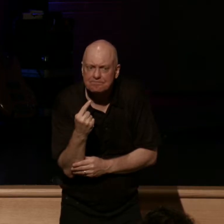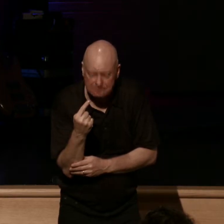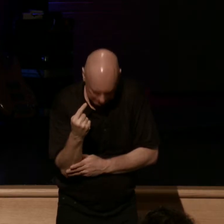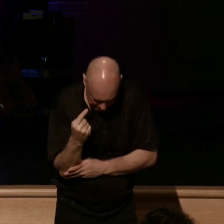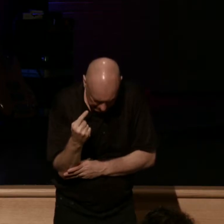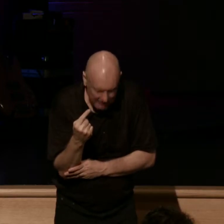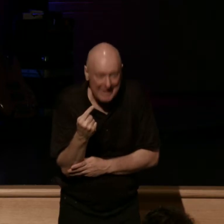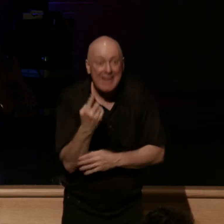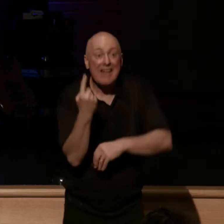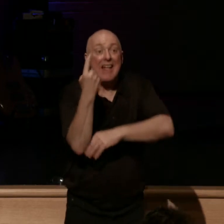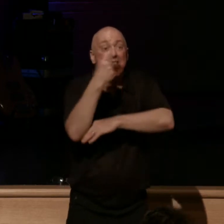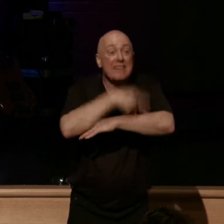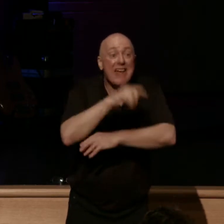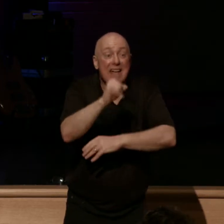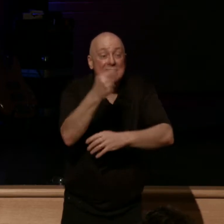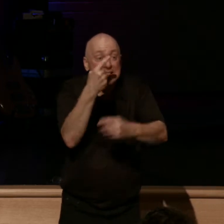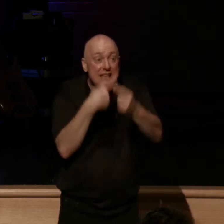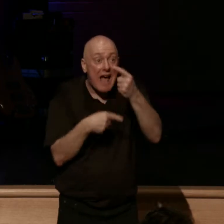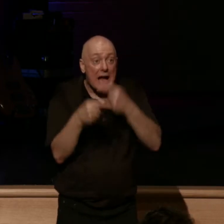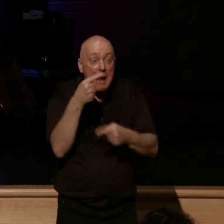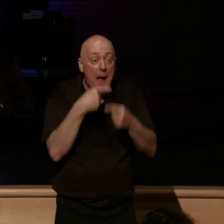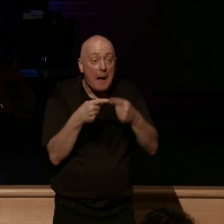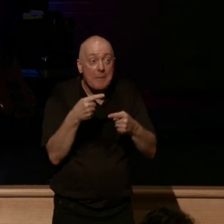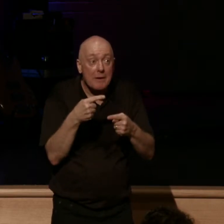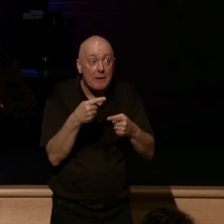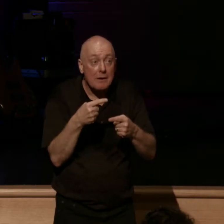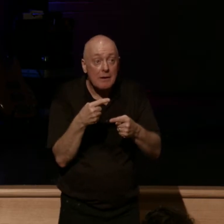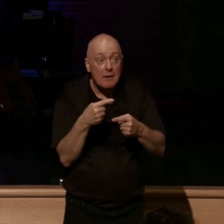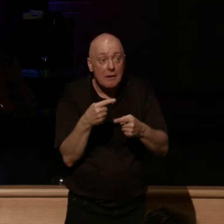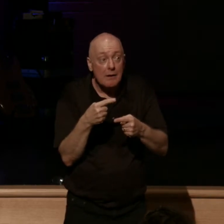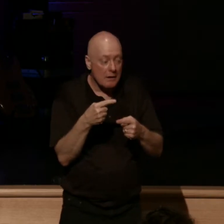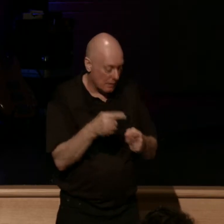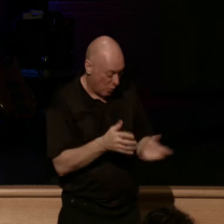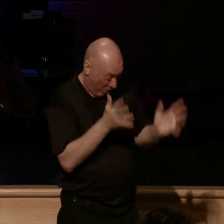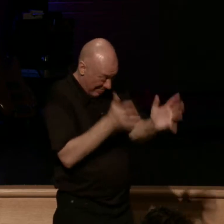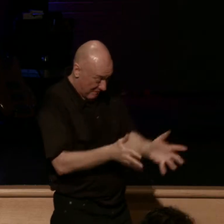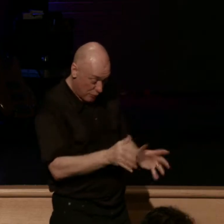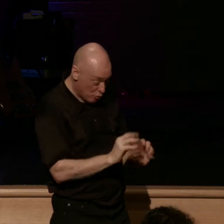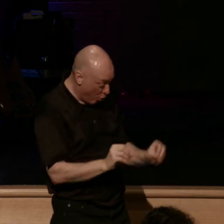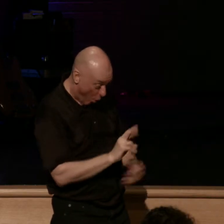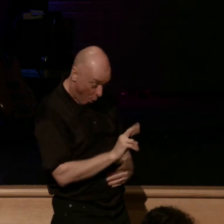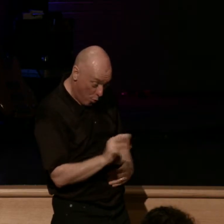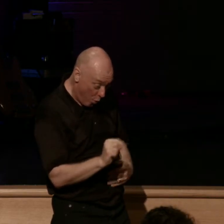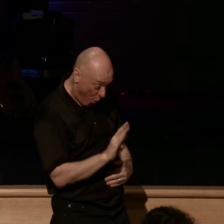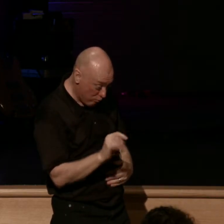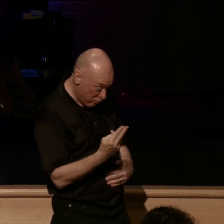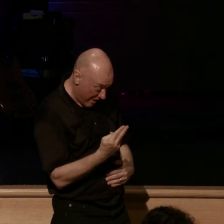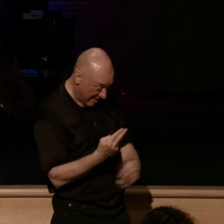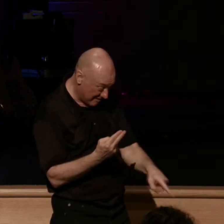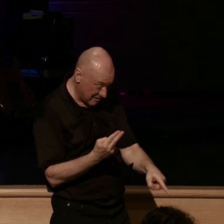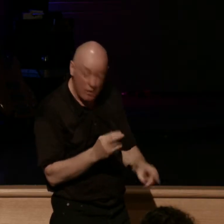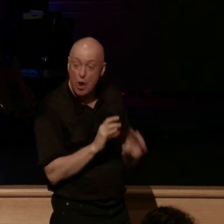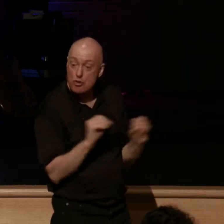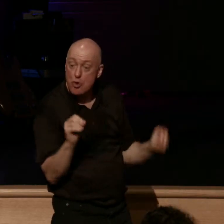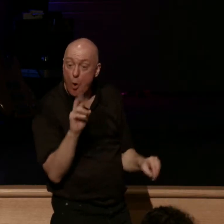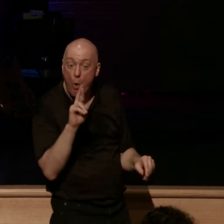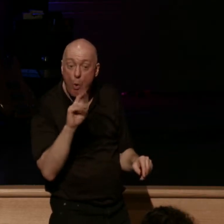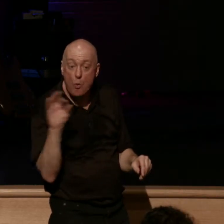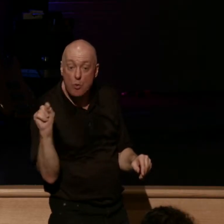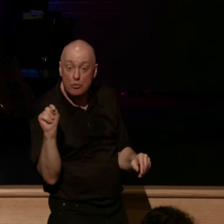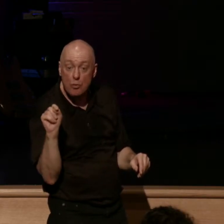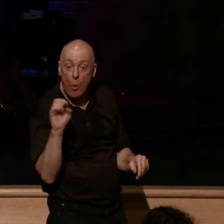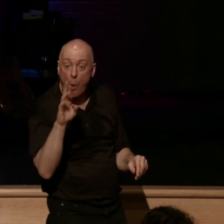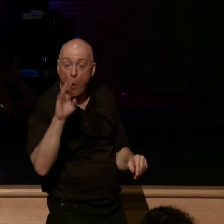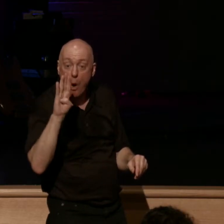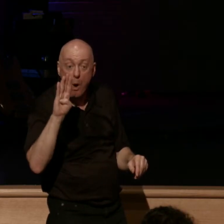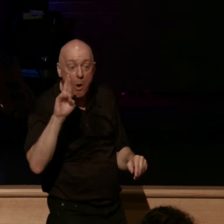the day that is coming shall set them ablaze, says the Lord of hosts, so that it will leave them neither root nor branch. Okay? It will leave them neither root nor branch.